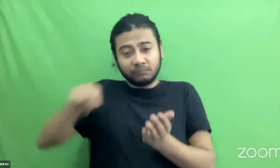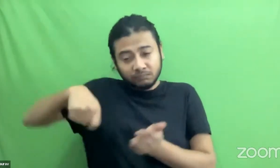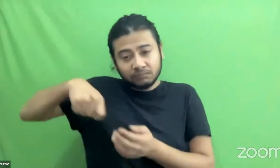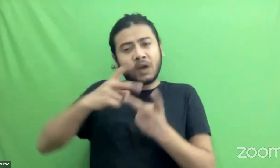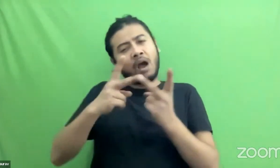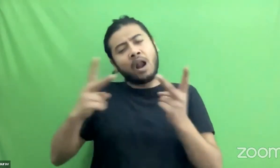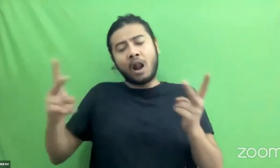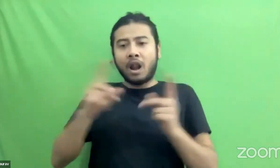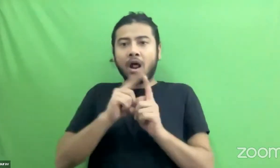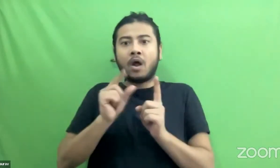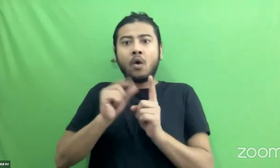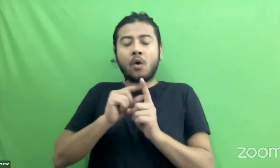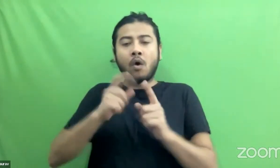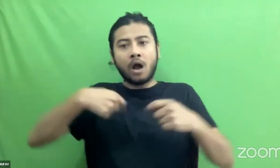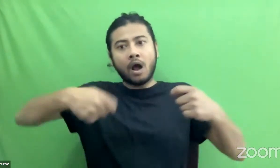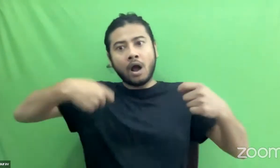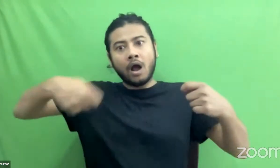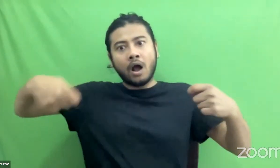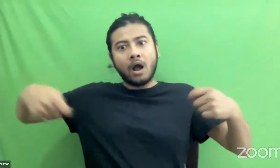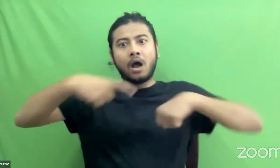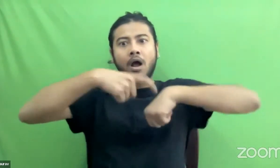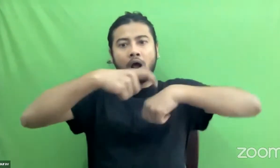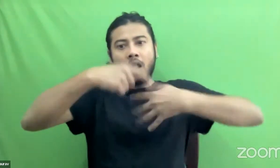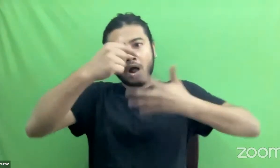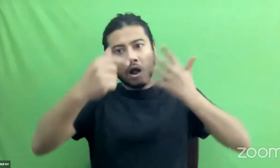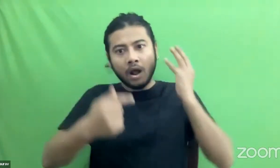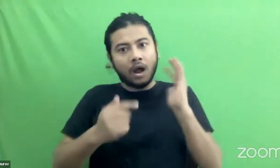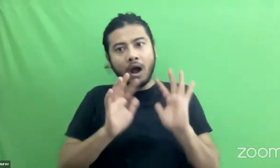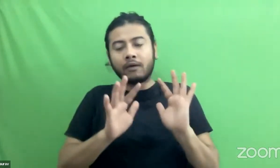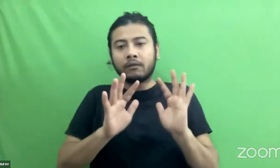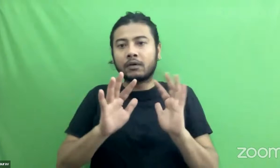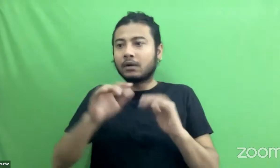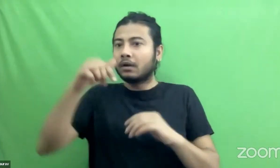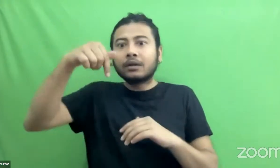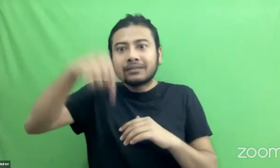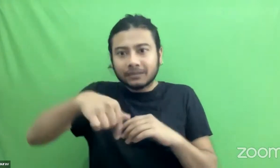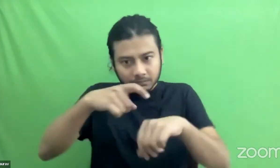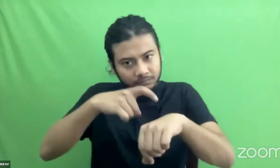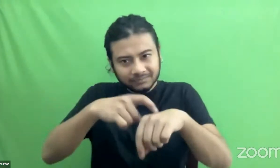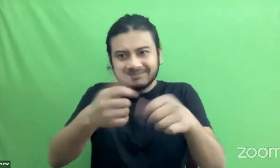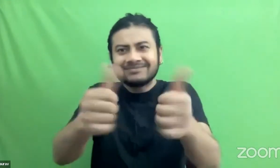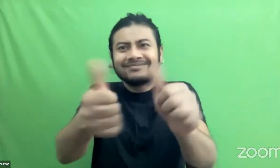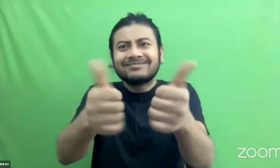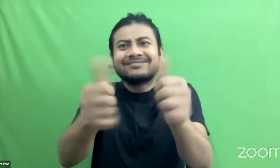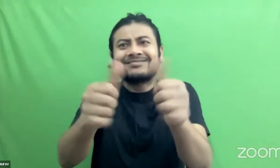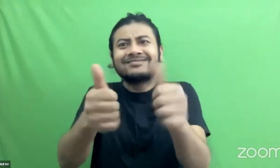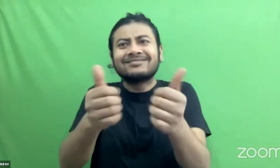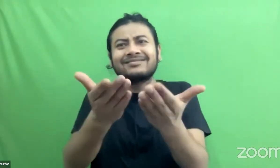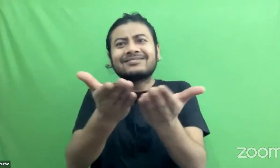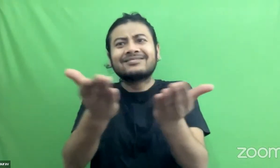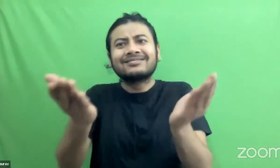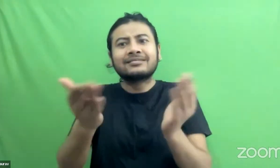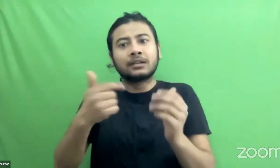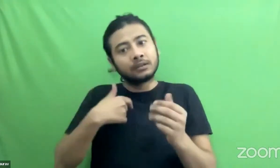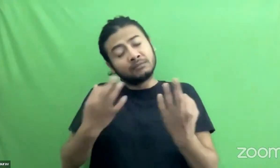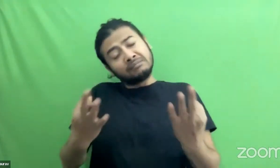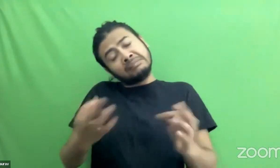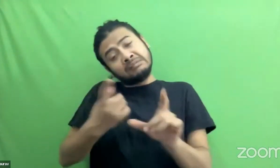intelligent. So that is why Krishna has given